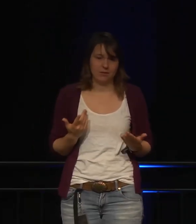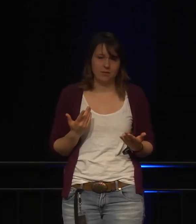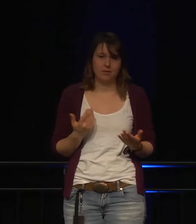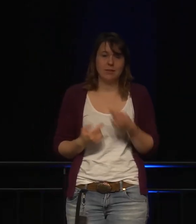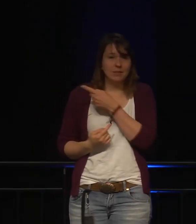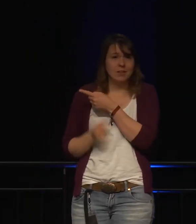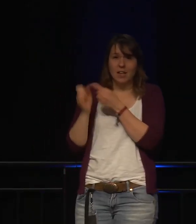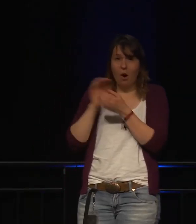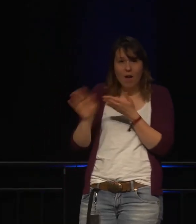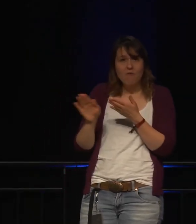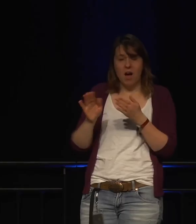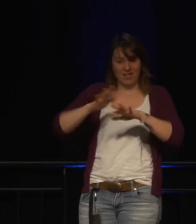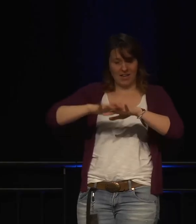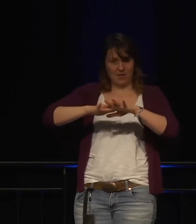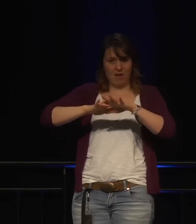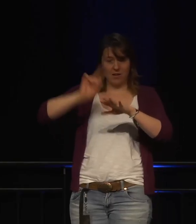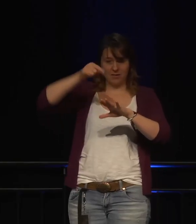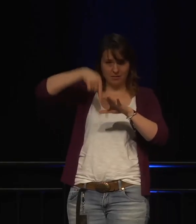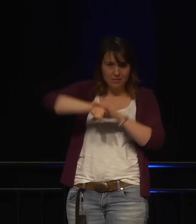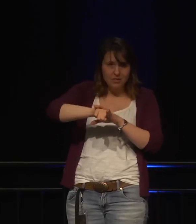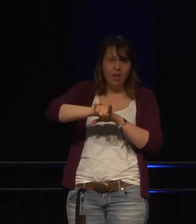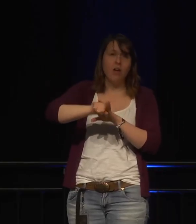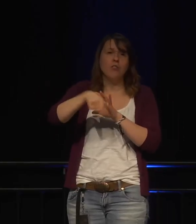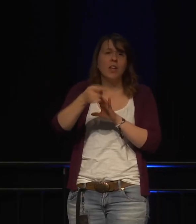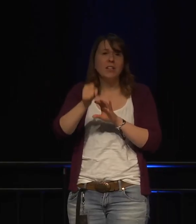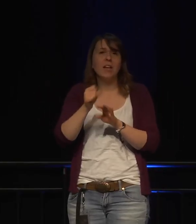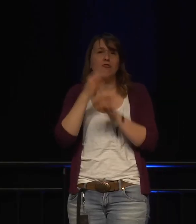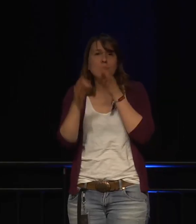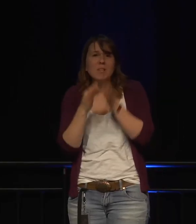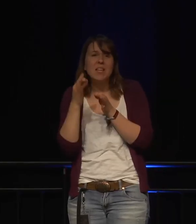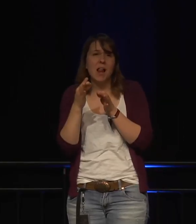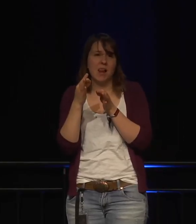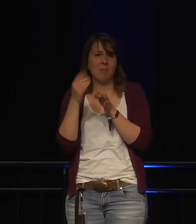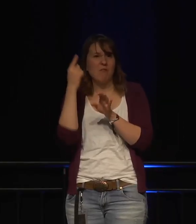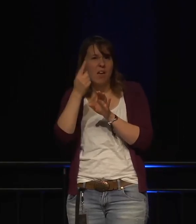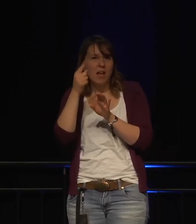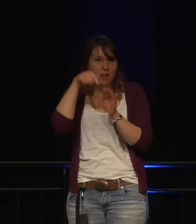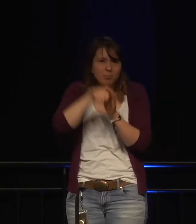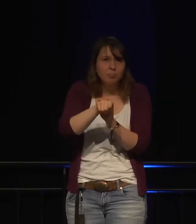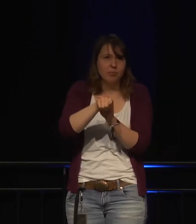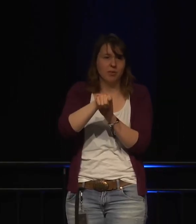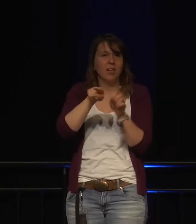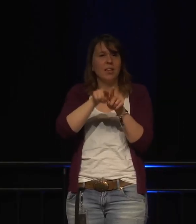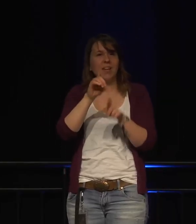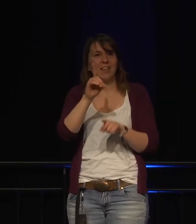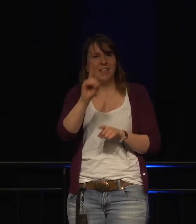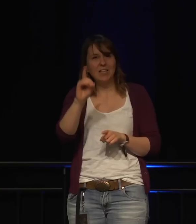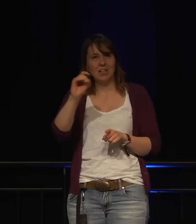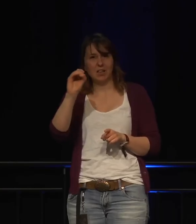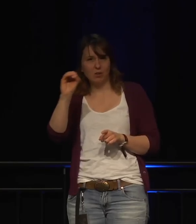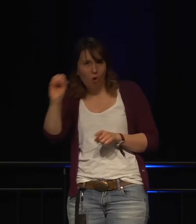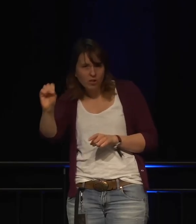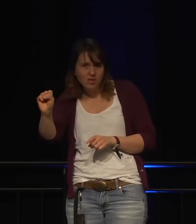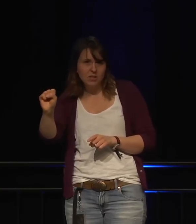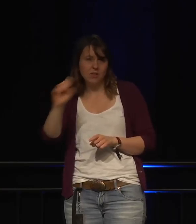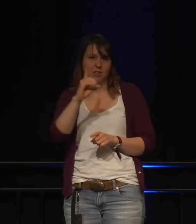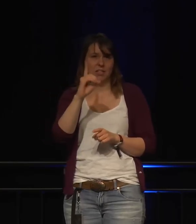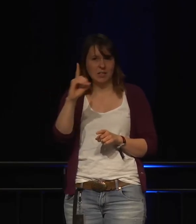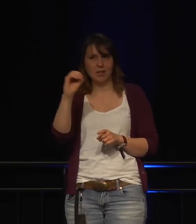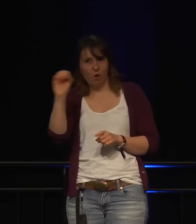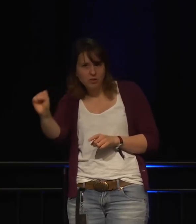commands to perform malicious activities like DDoS attacks. So, DDoS is a distributed denial